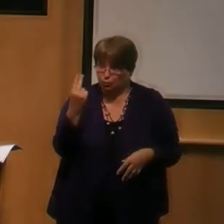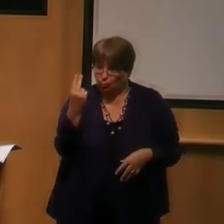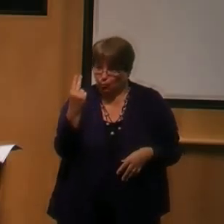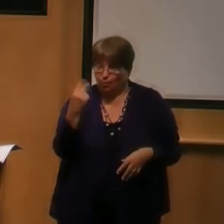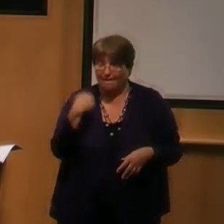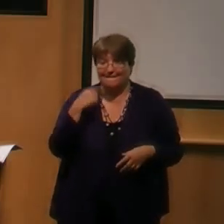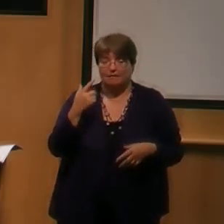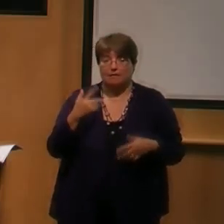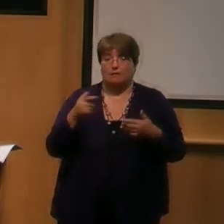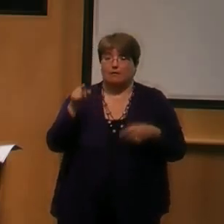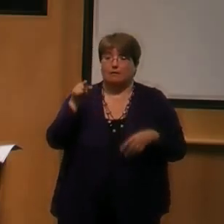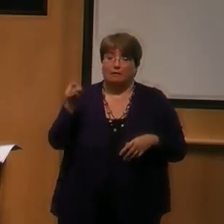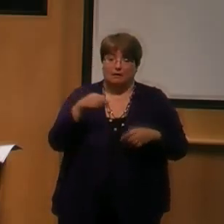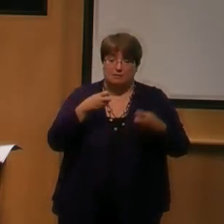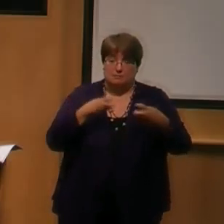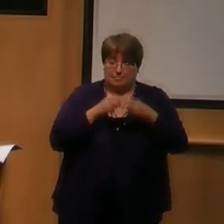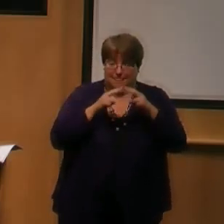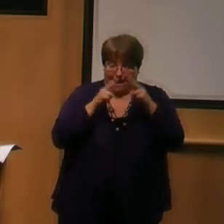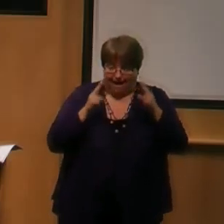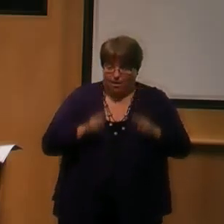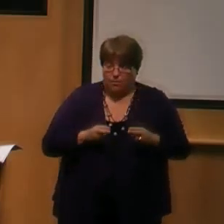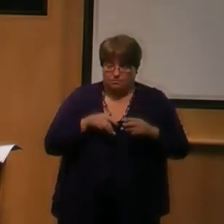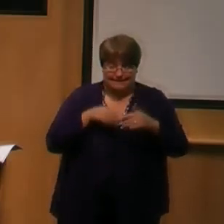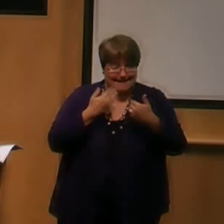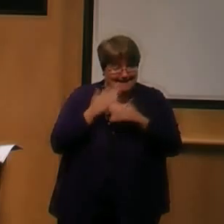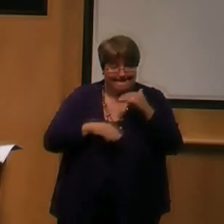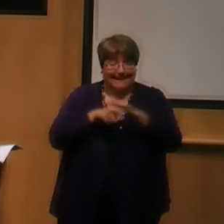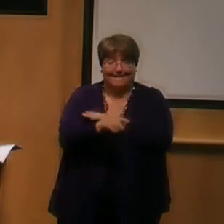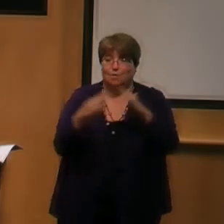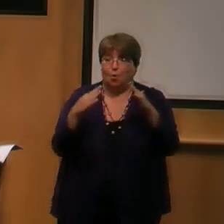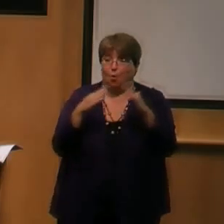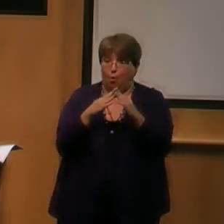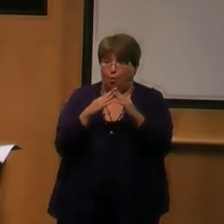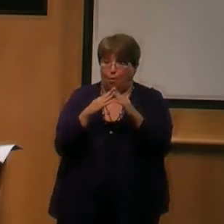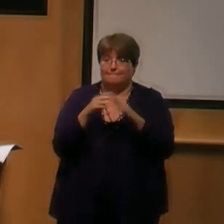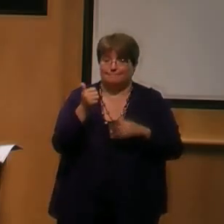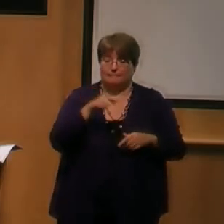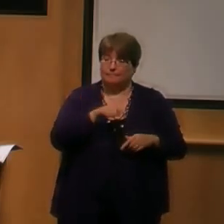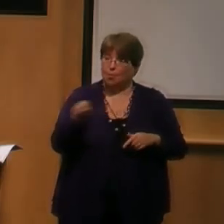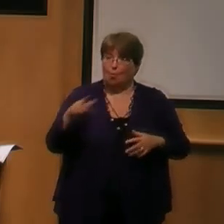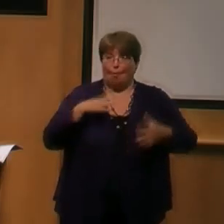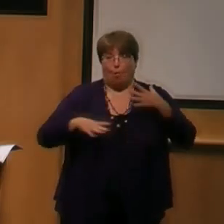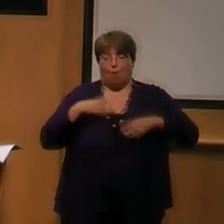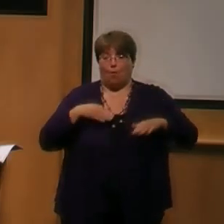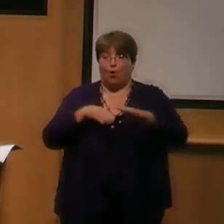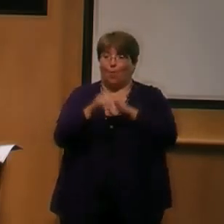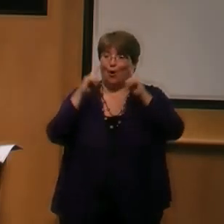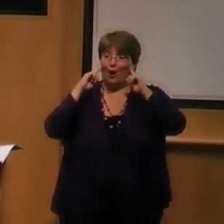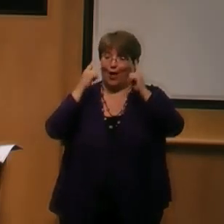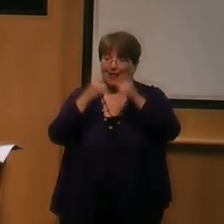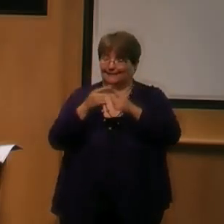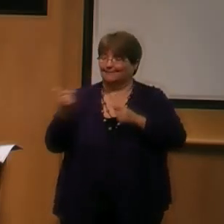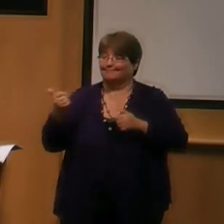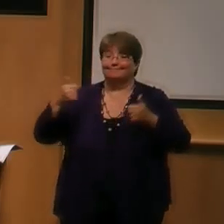Okay. That's two of our mentees, and that's two of our 19. So they have stayed in the home. They wanted to